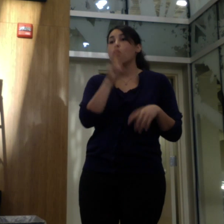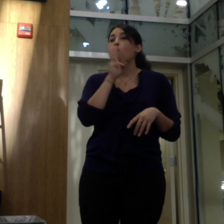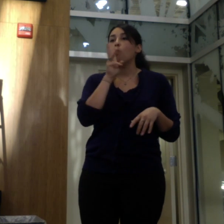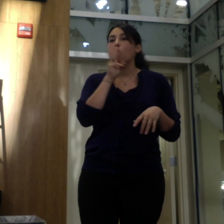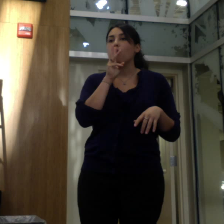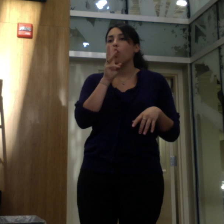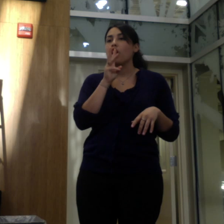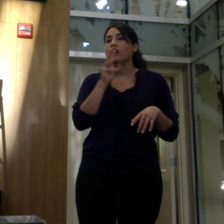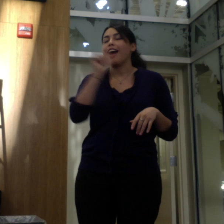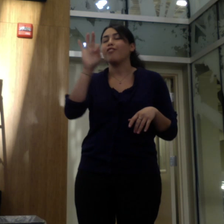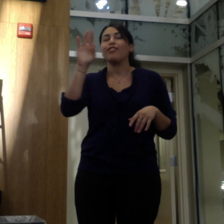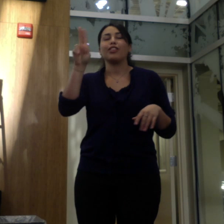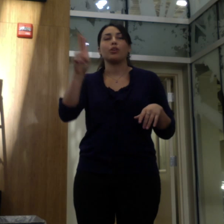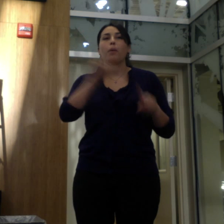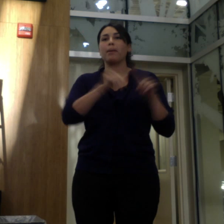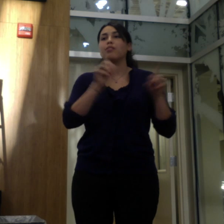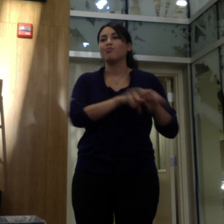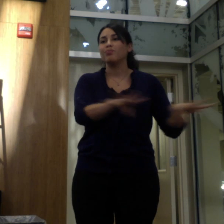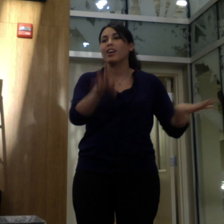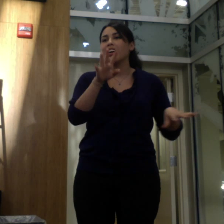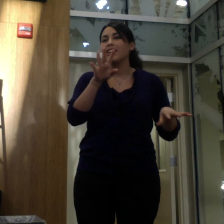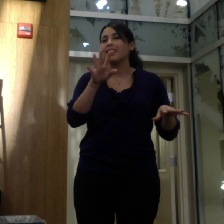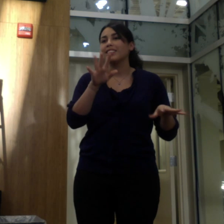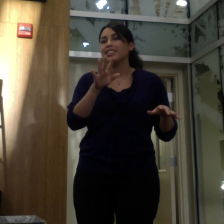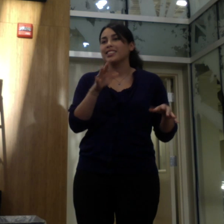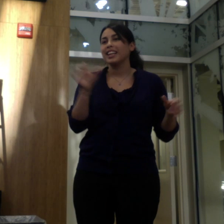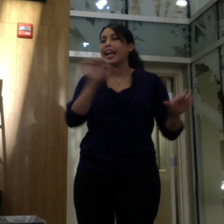River. Okay.